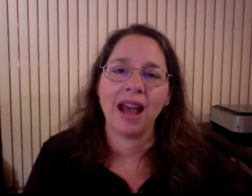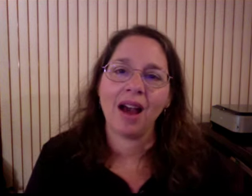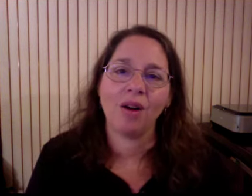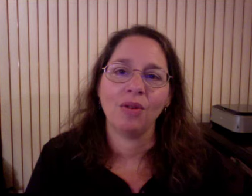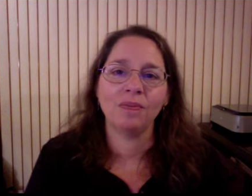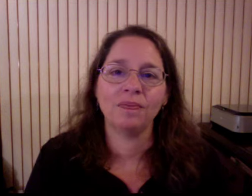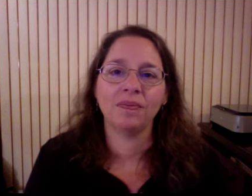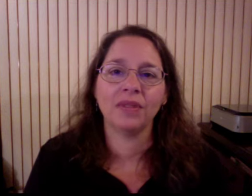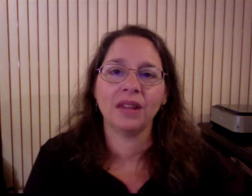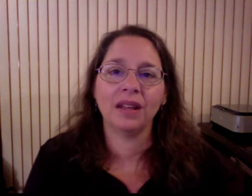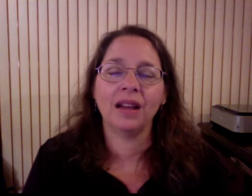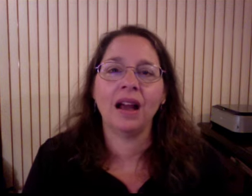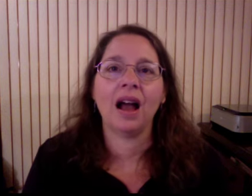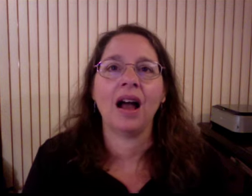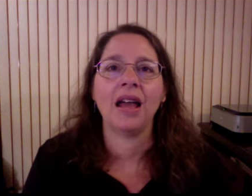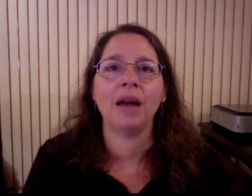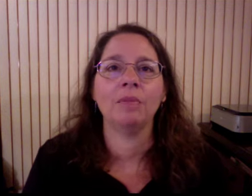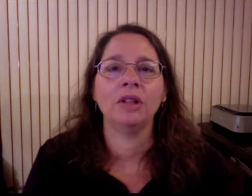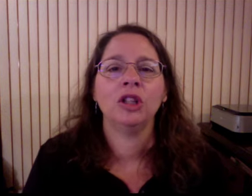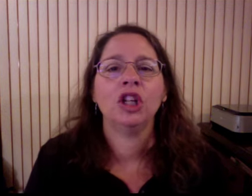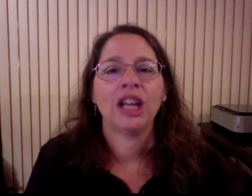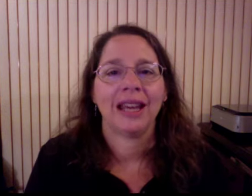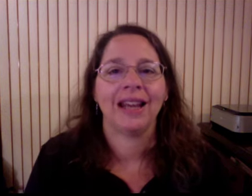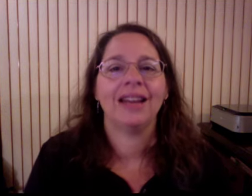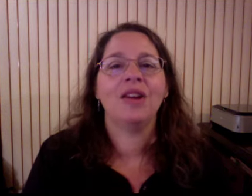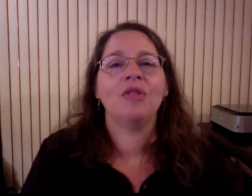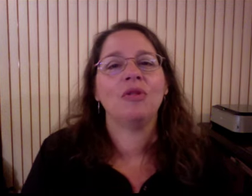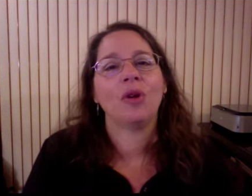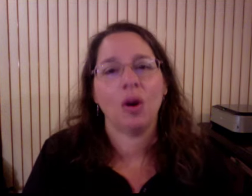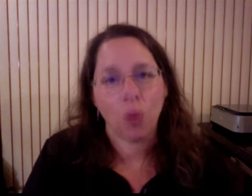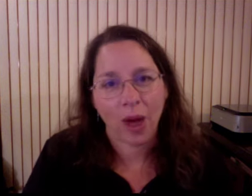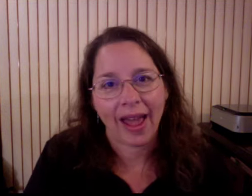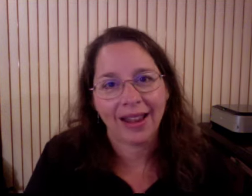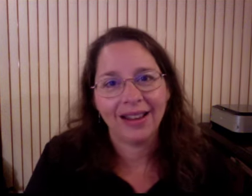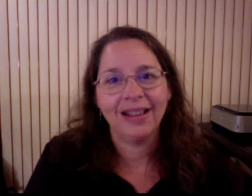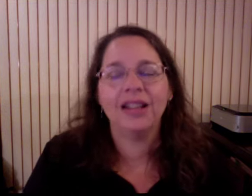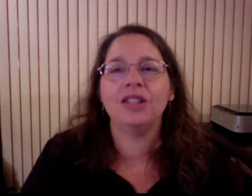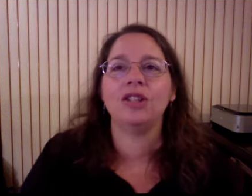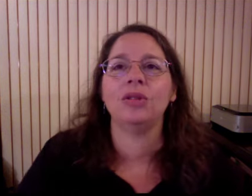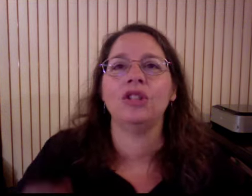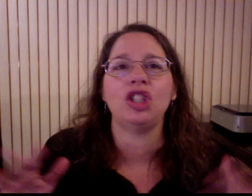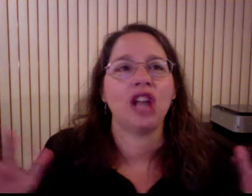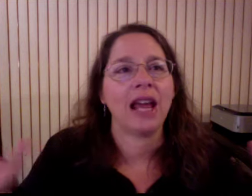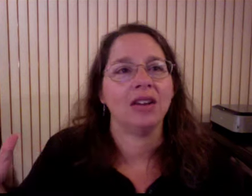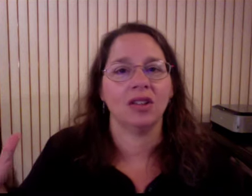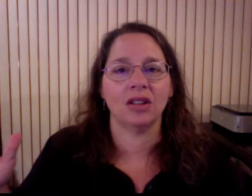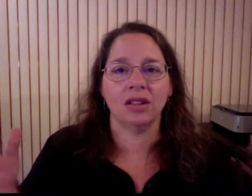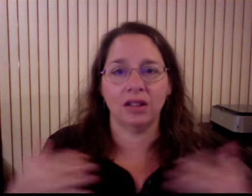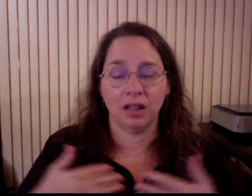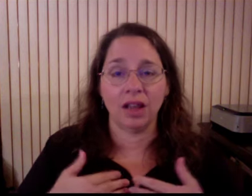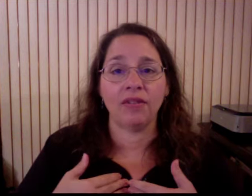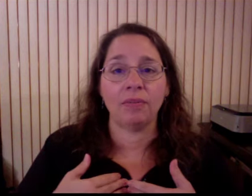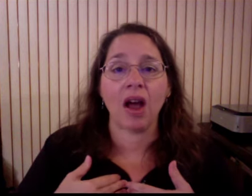now, I am looking for a way to channel the love in my